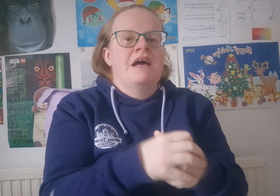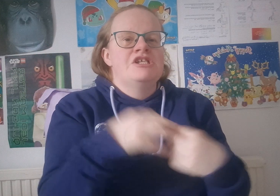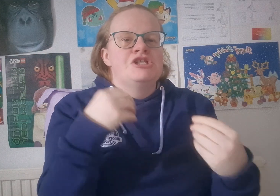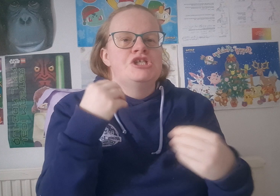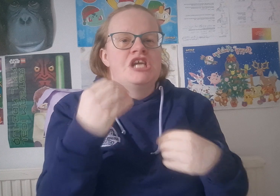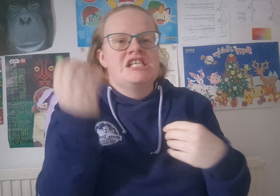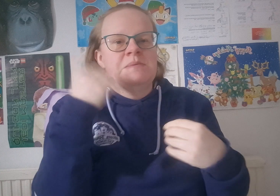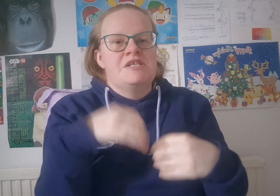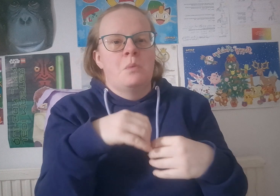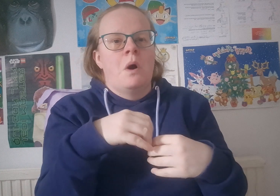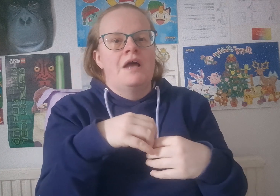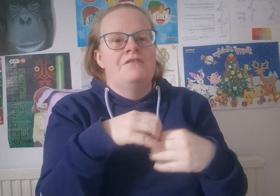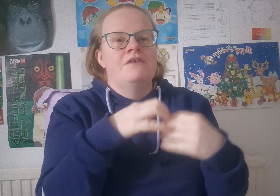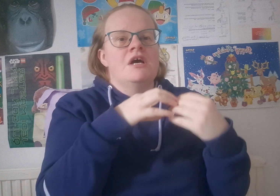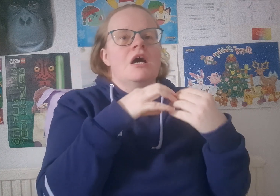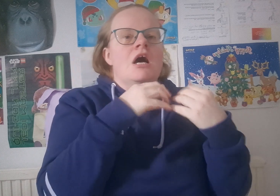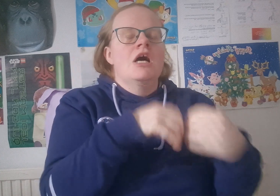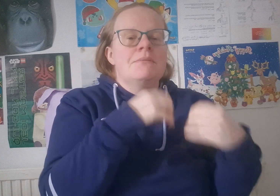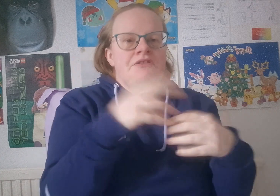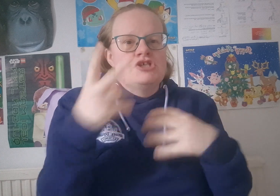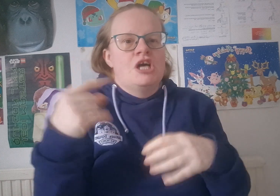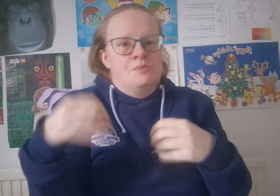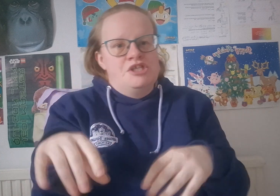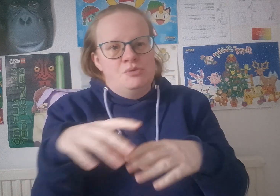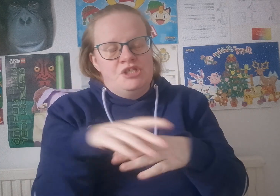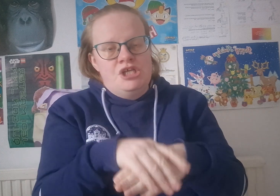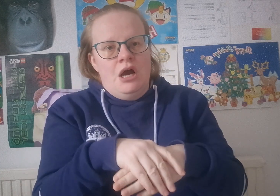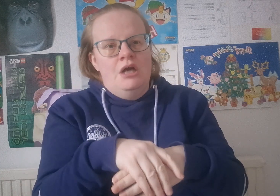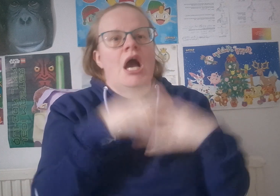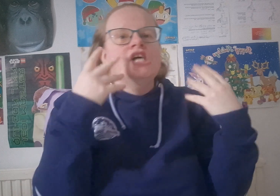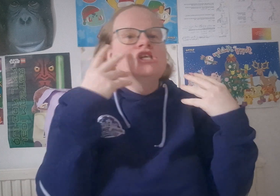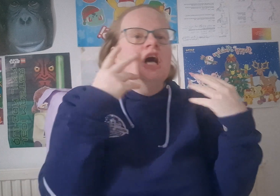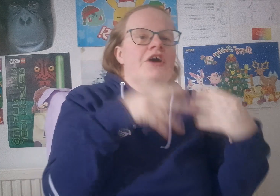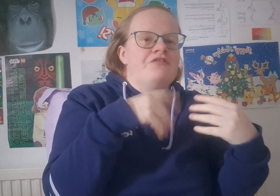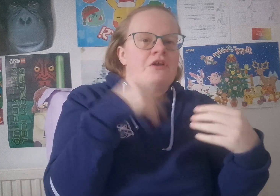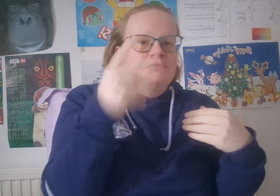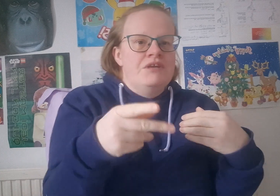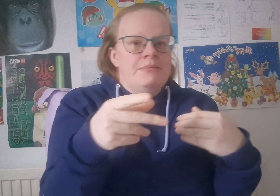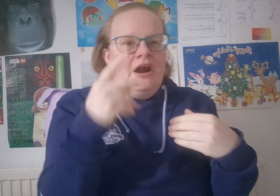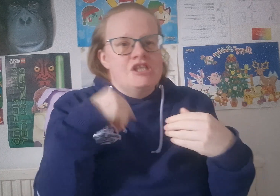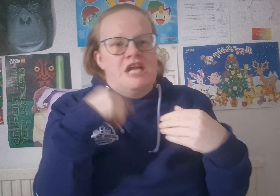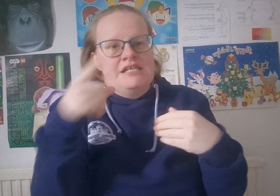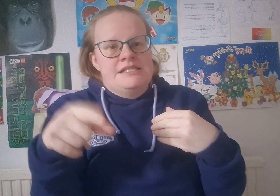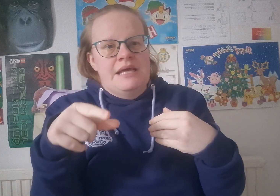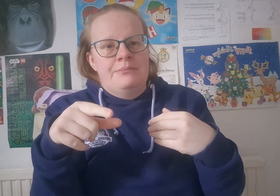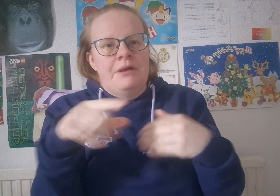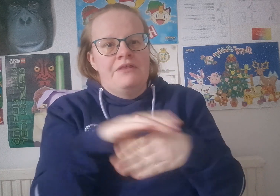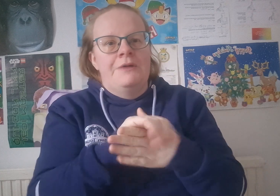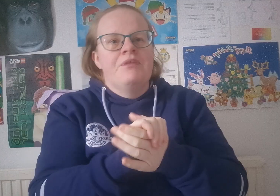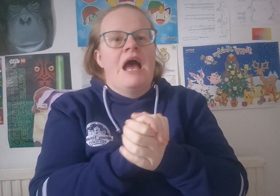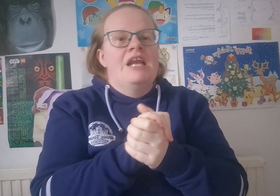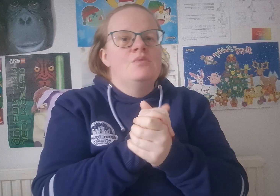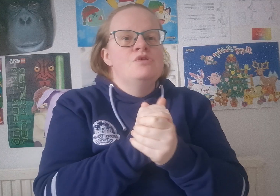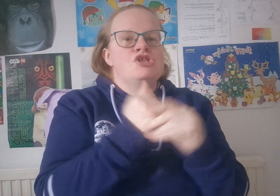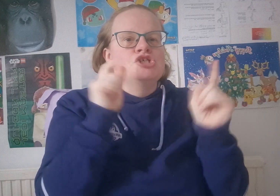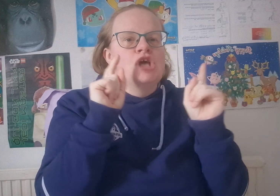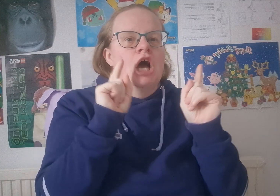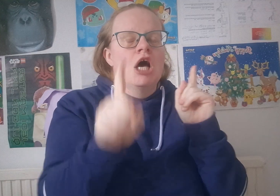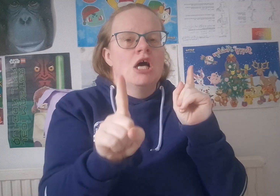fact that Shakespeare's wife, her mother died when she was young, her father remarried and had a stepmother, and it was just